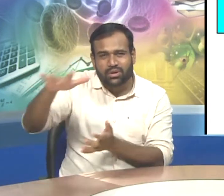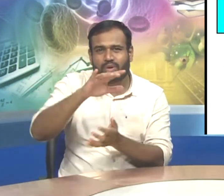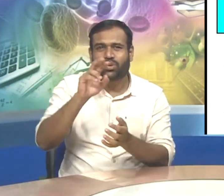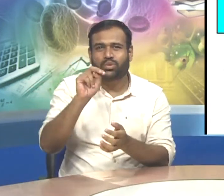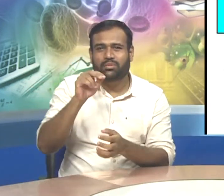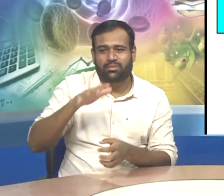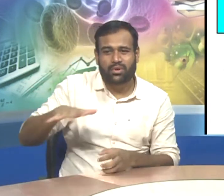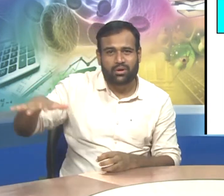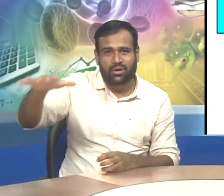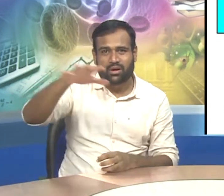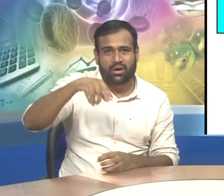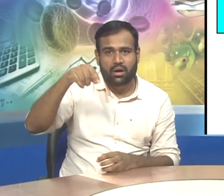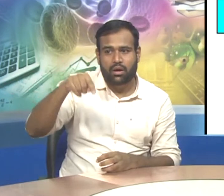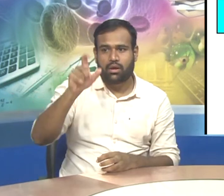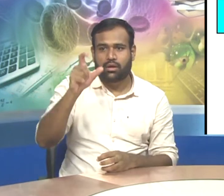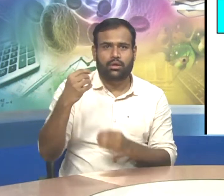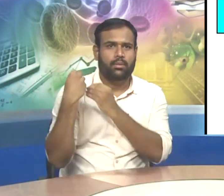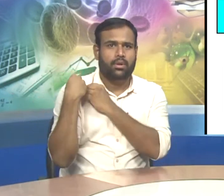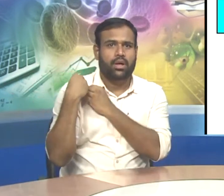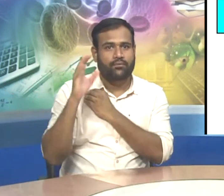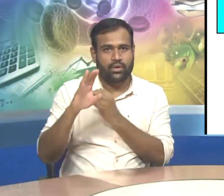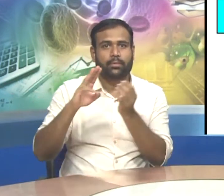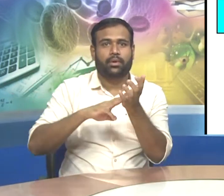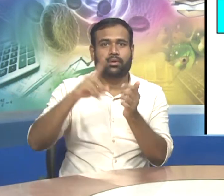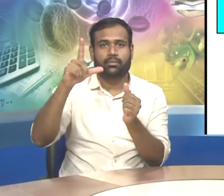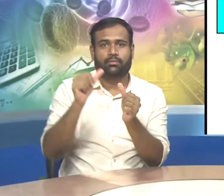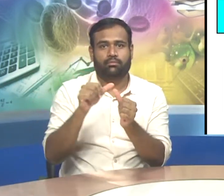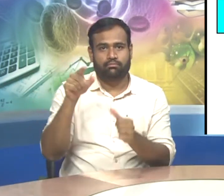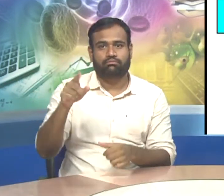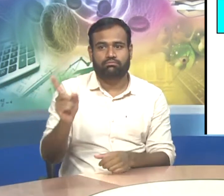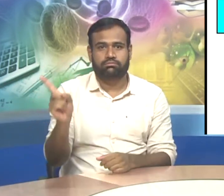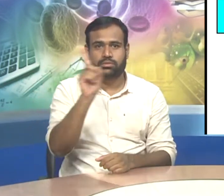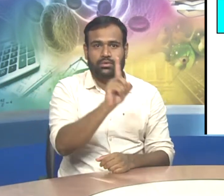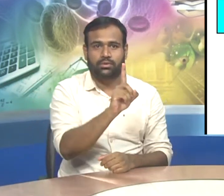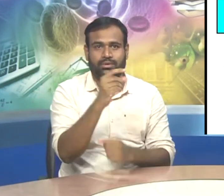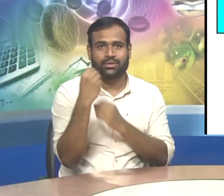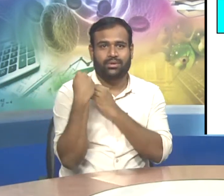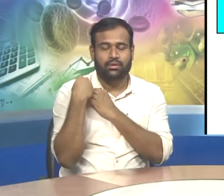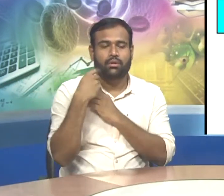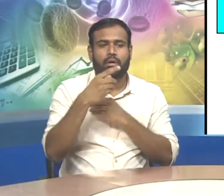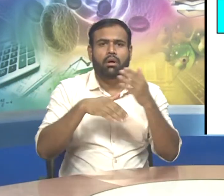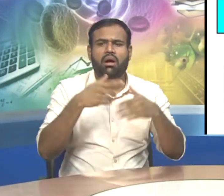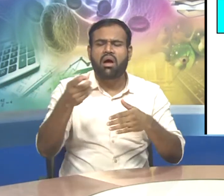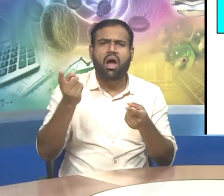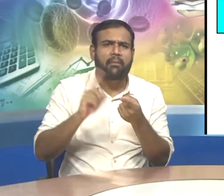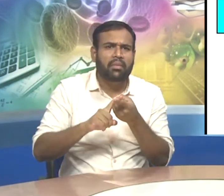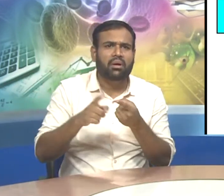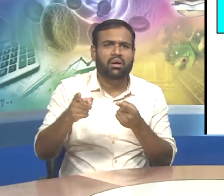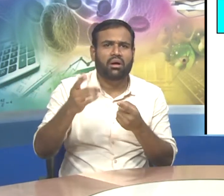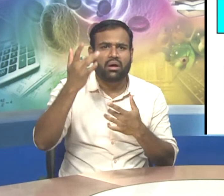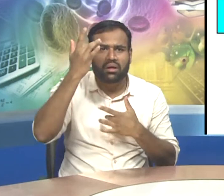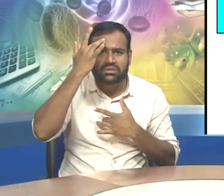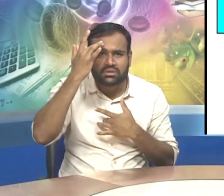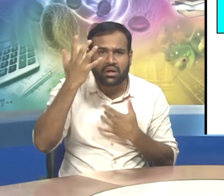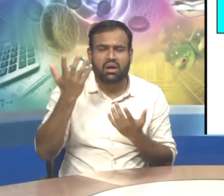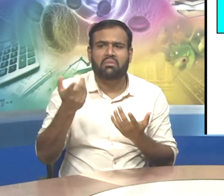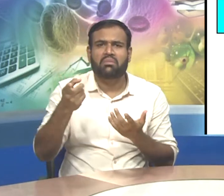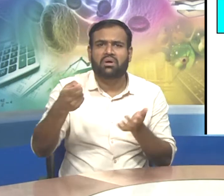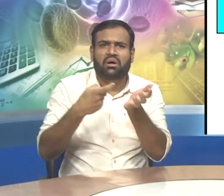Sometimes elections are held only for one constituency to fill a vacancy caused by death or resignation